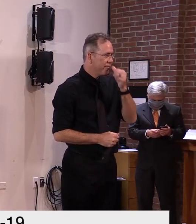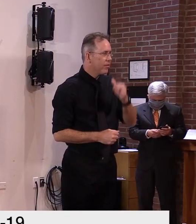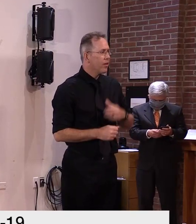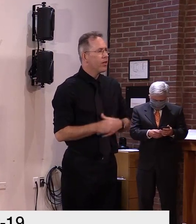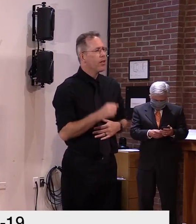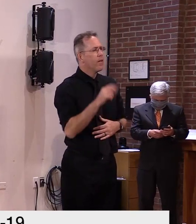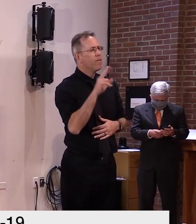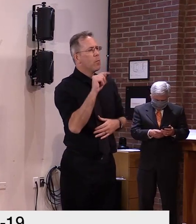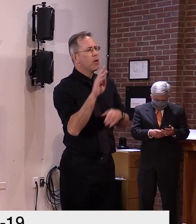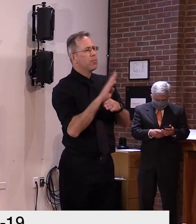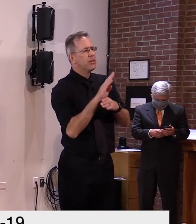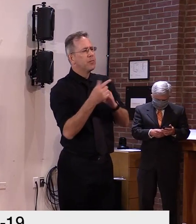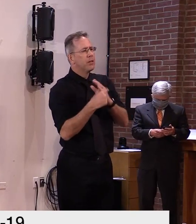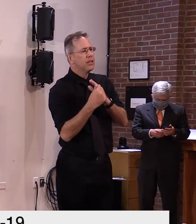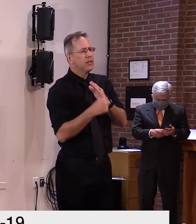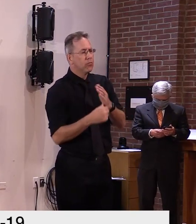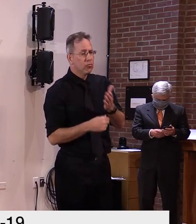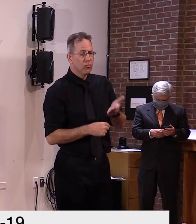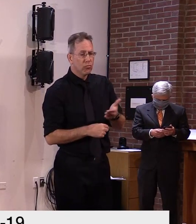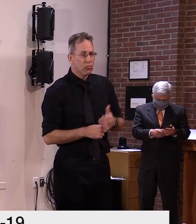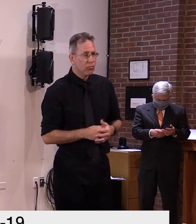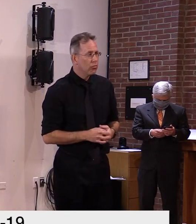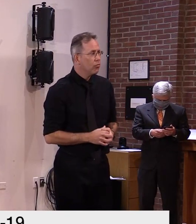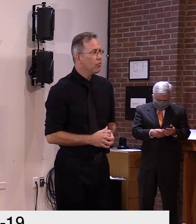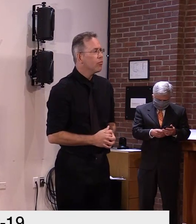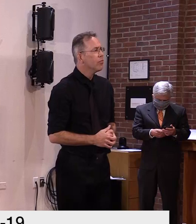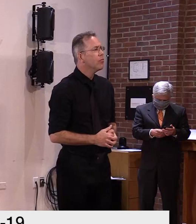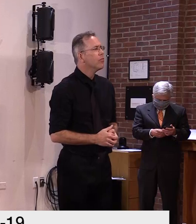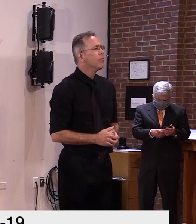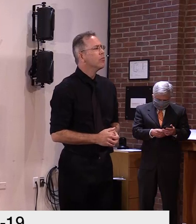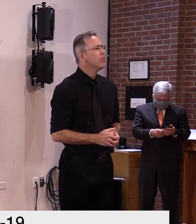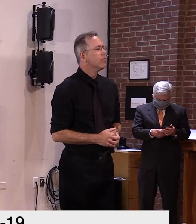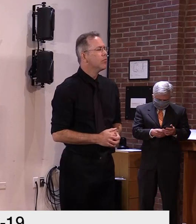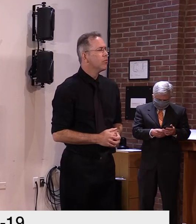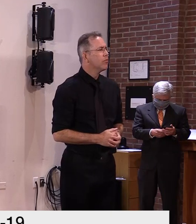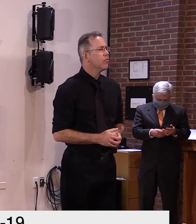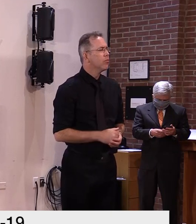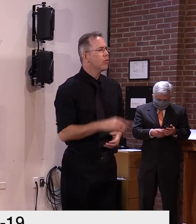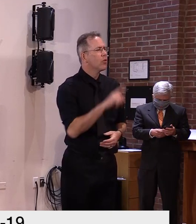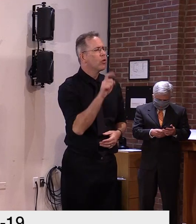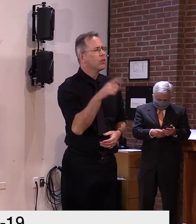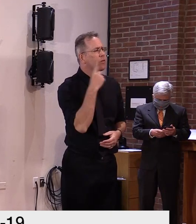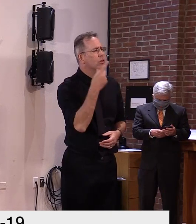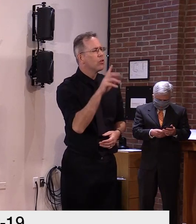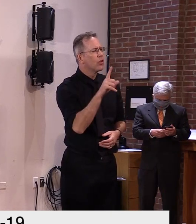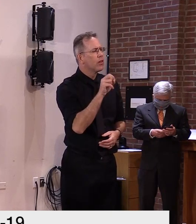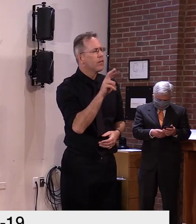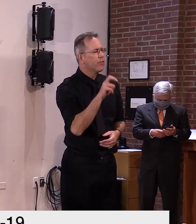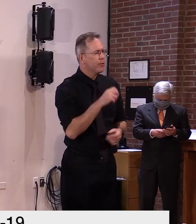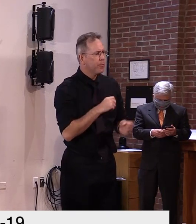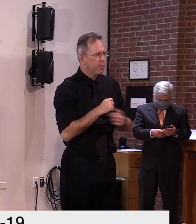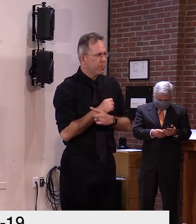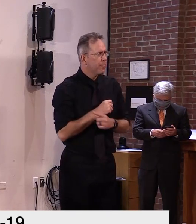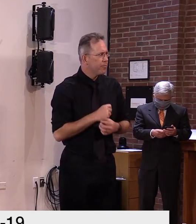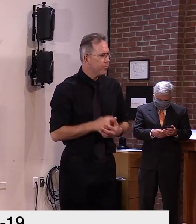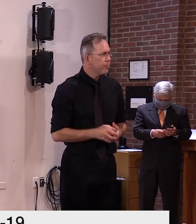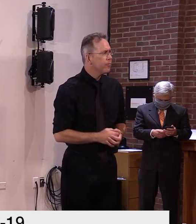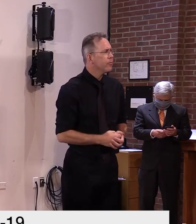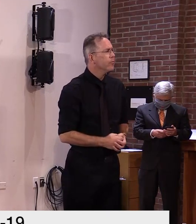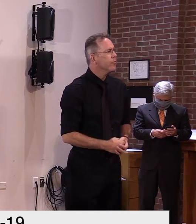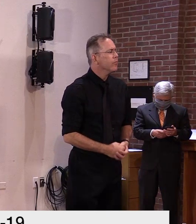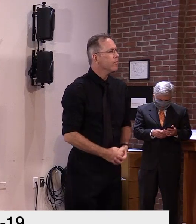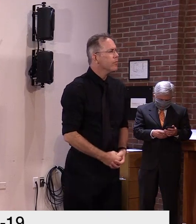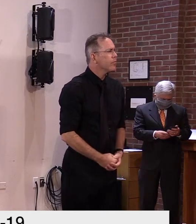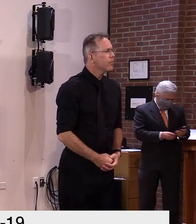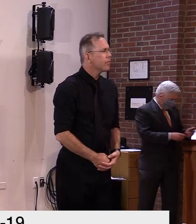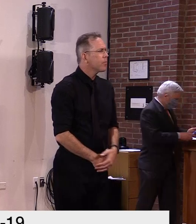Hi, I had a question from Dr. Levine about the Boston University mortality study that came out last week. But just to be clear on the